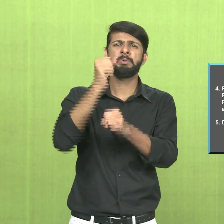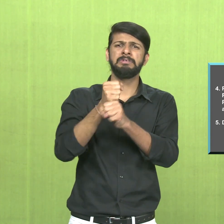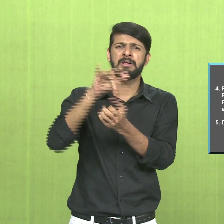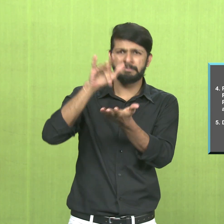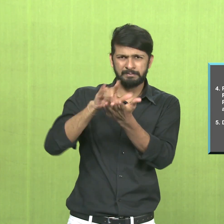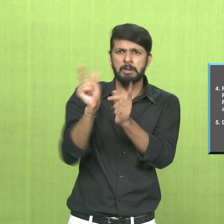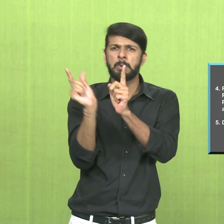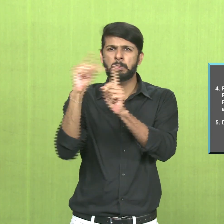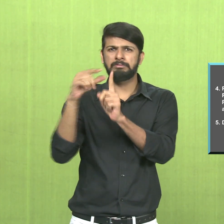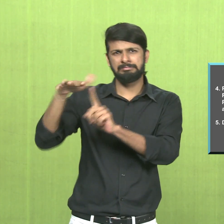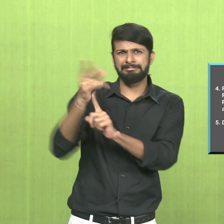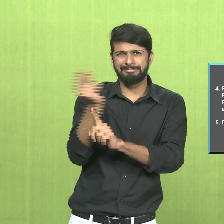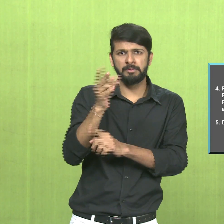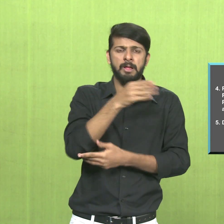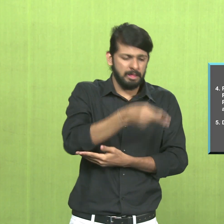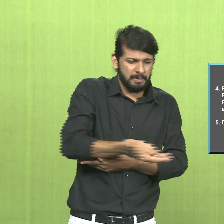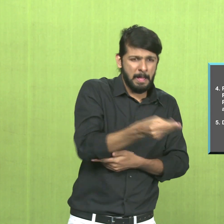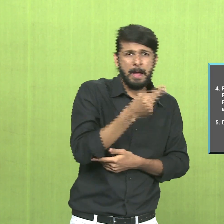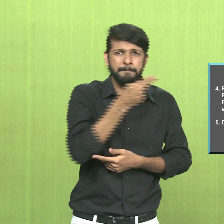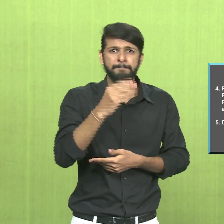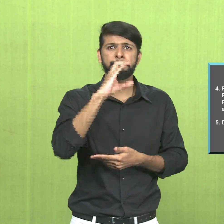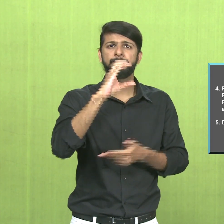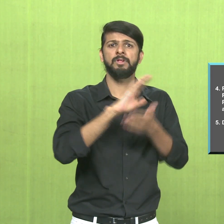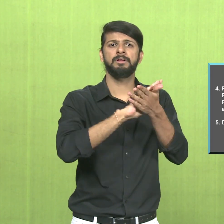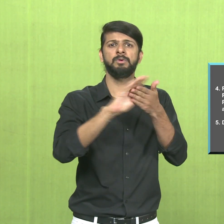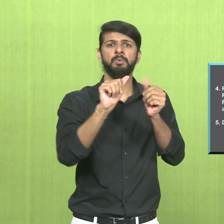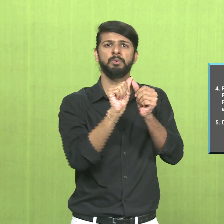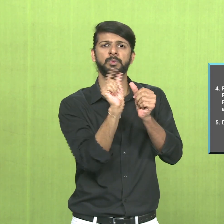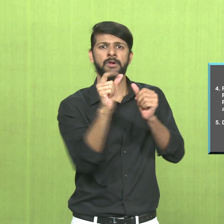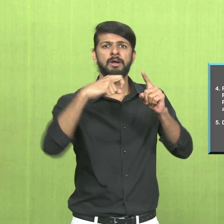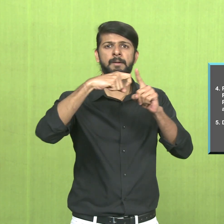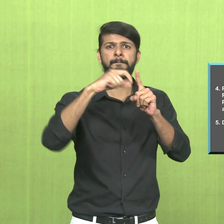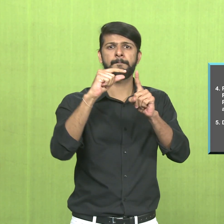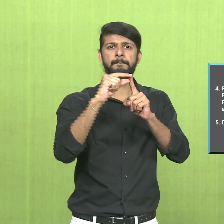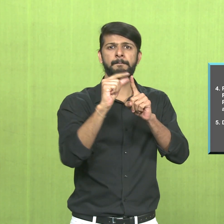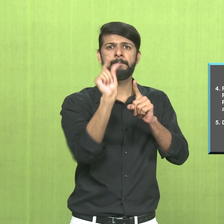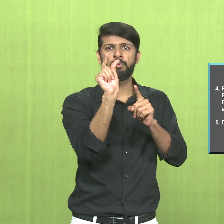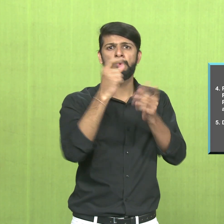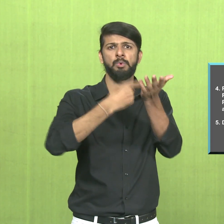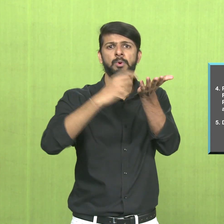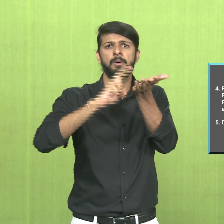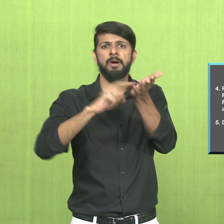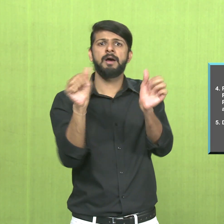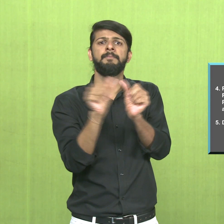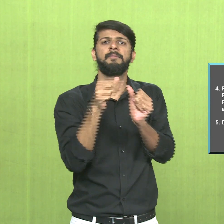Chhattisgarh and UP, this decoration is known as Chowk